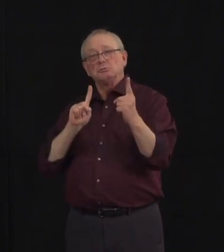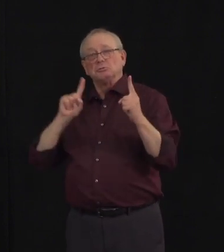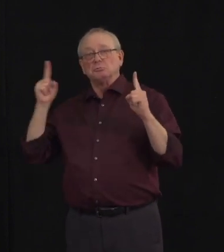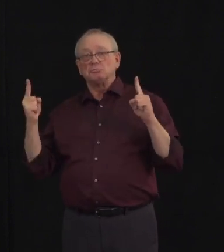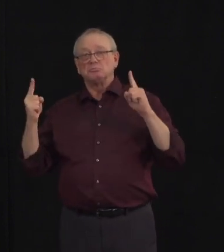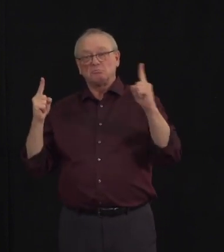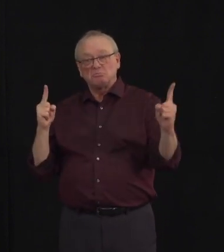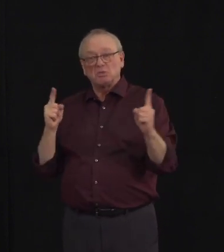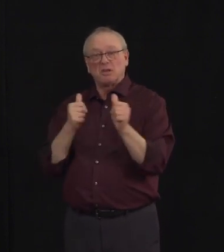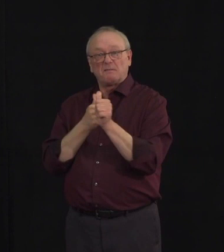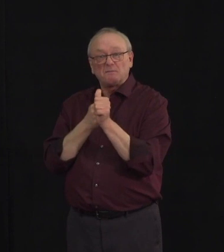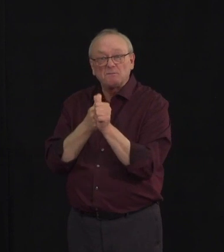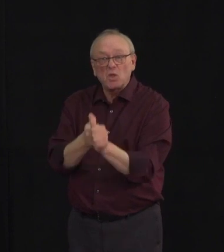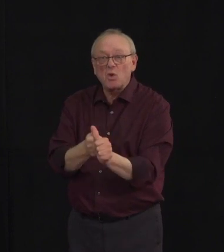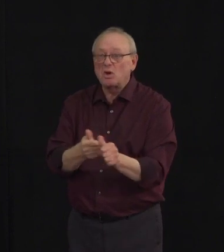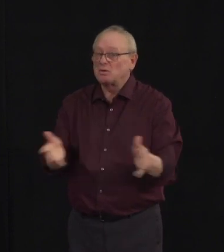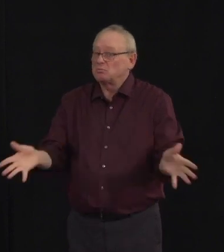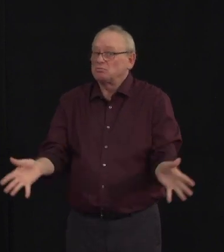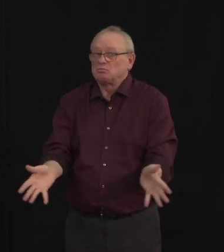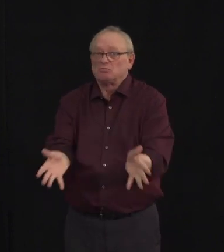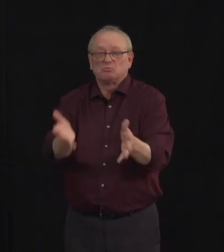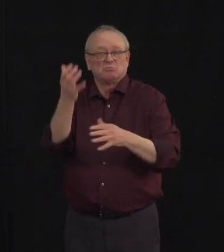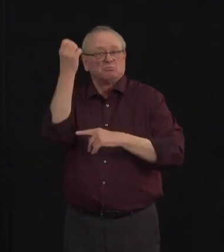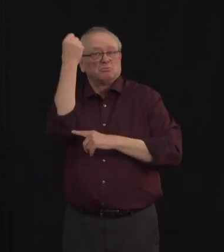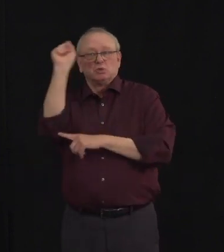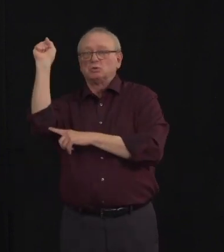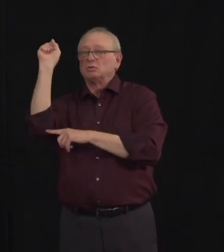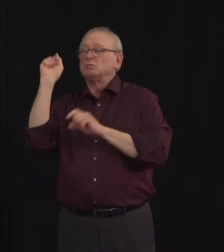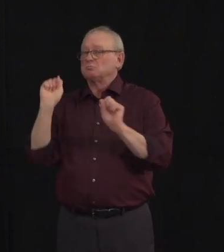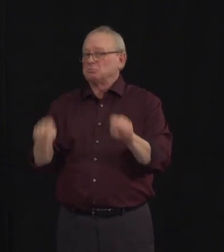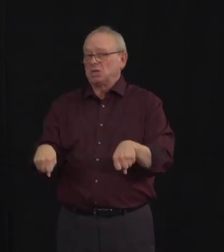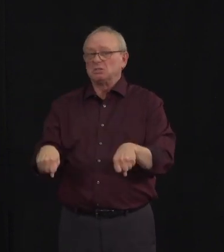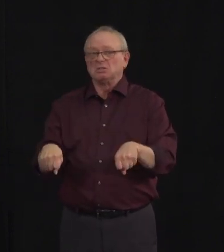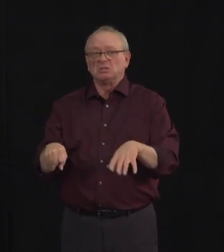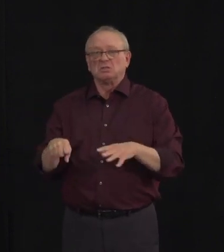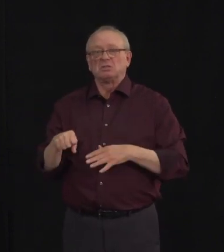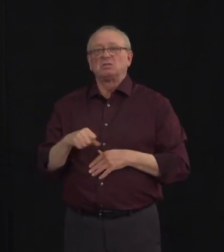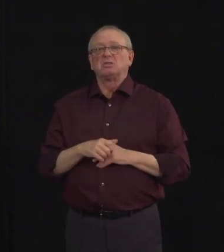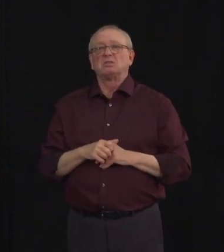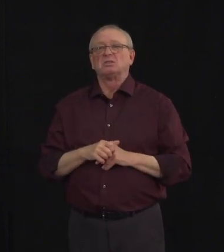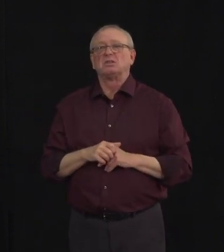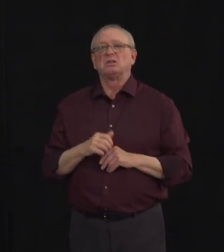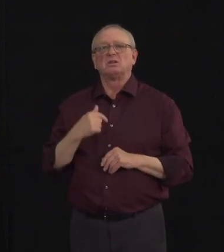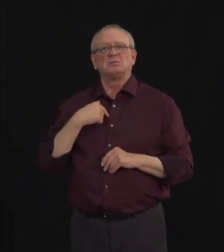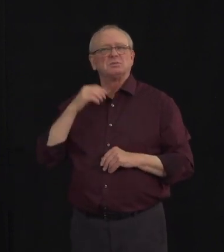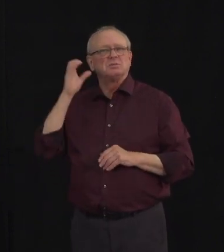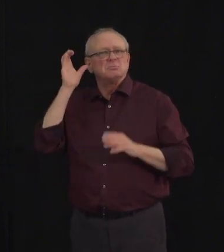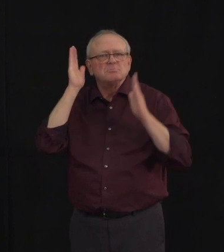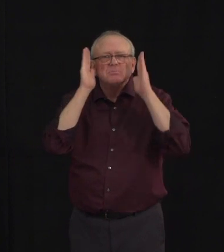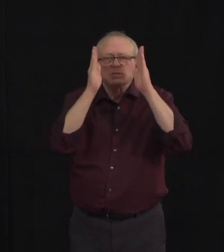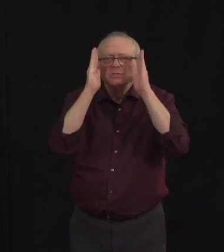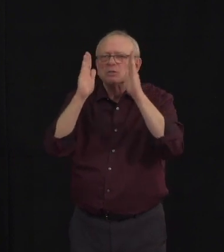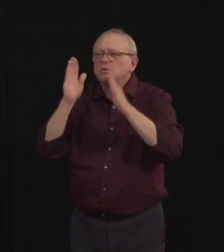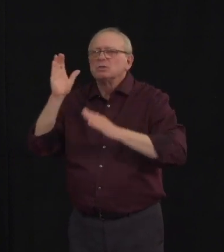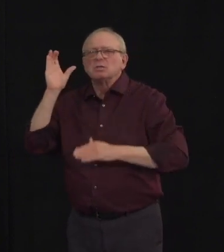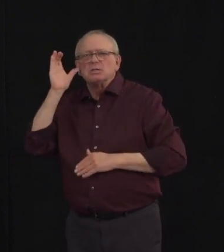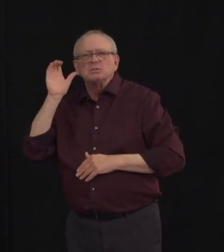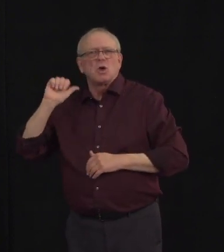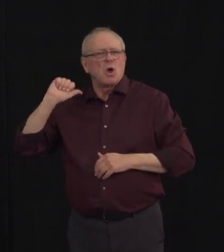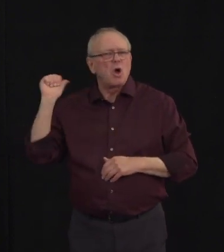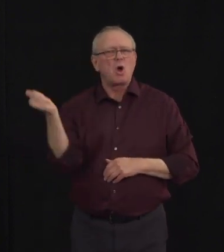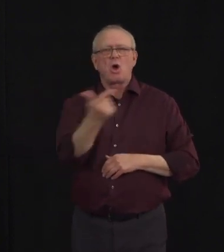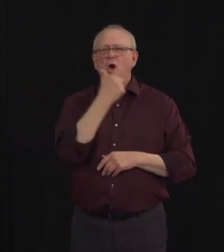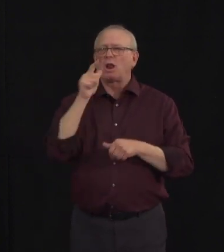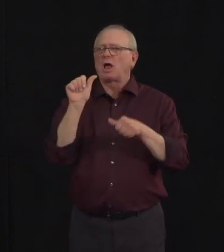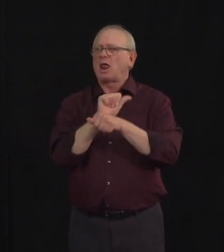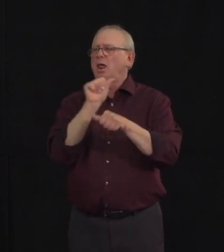protest in outdoor public venues. I am listening to all perspectives and ultimately making my best recommendations for